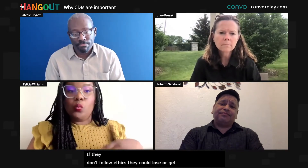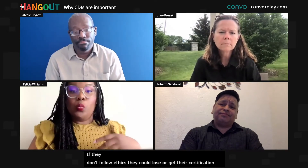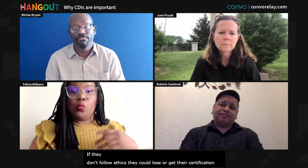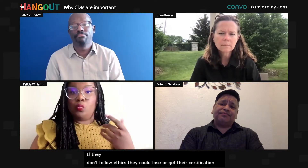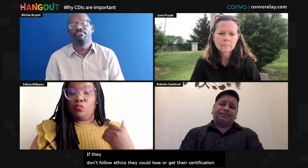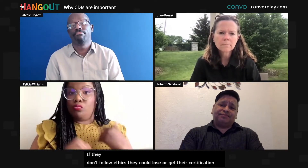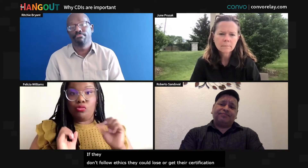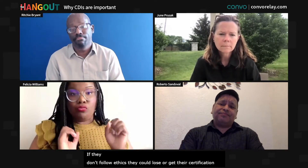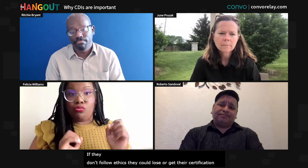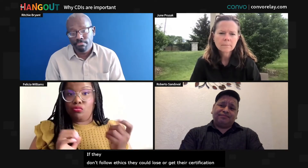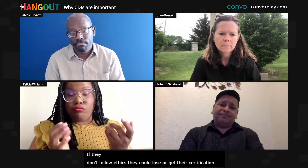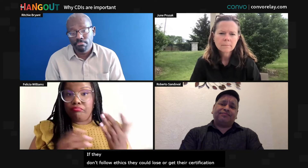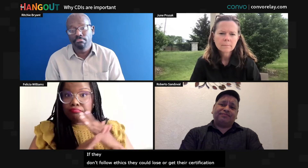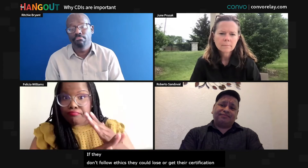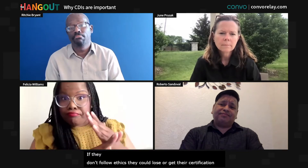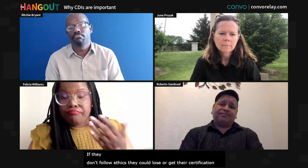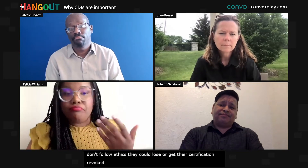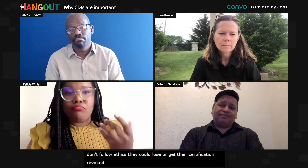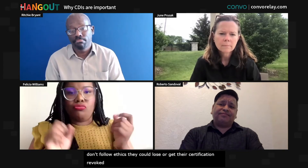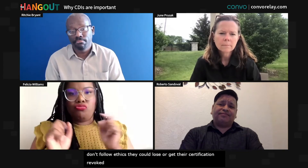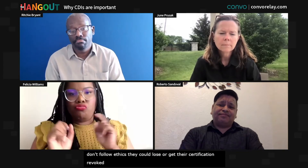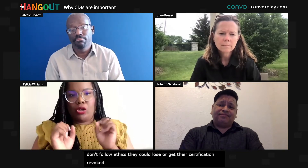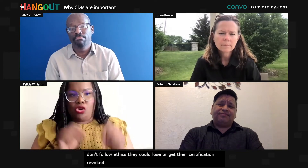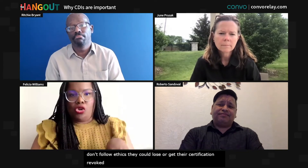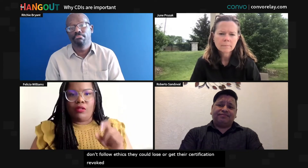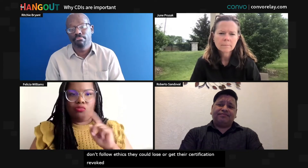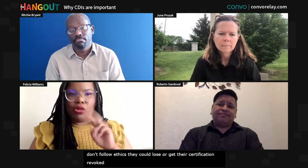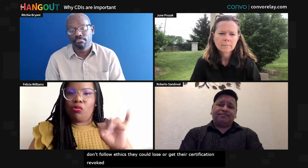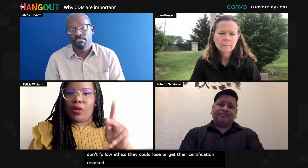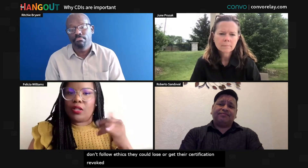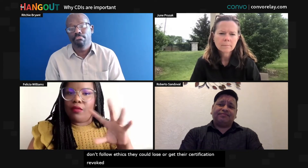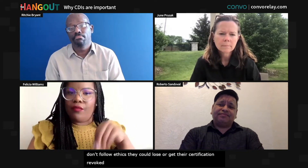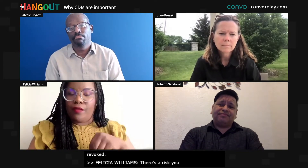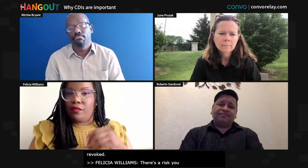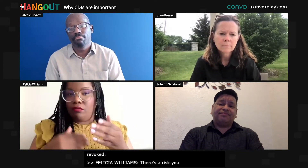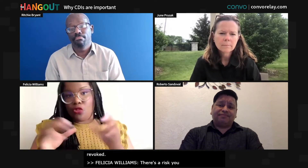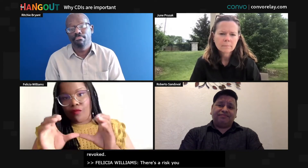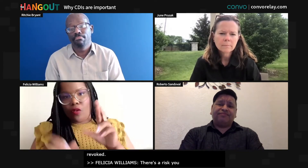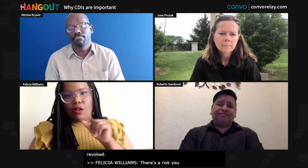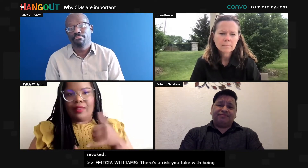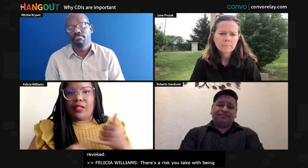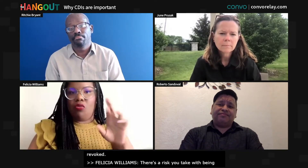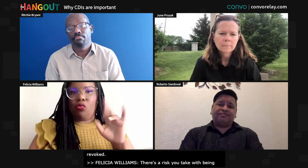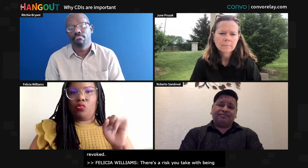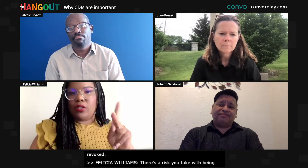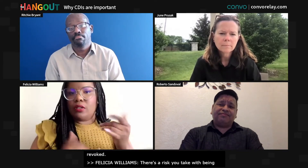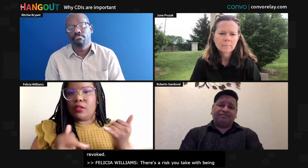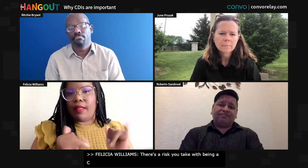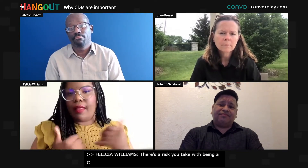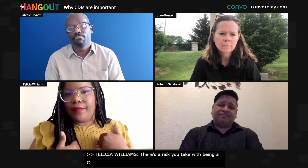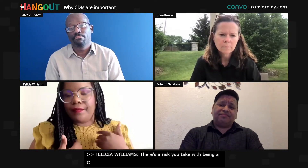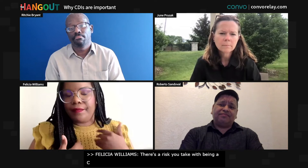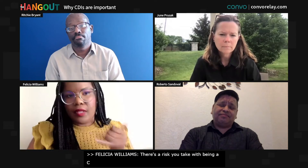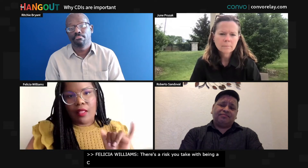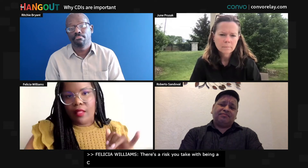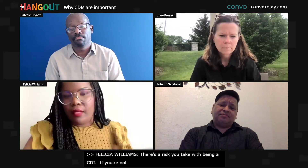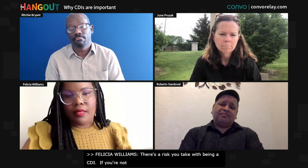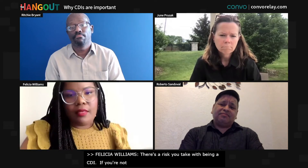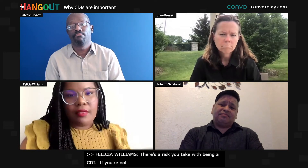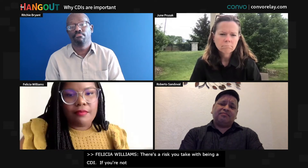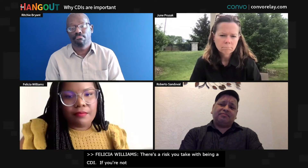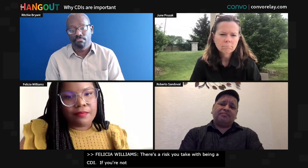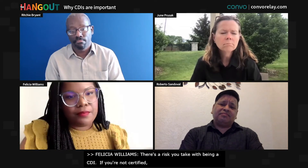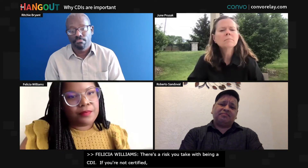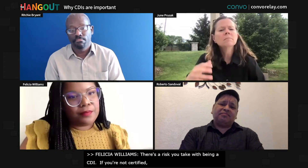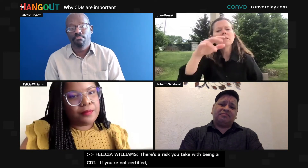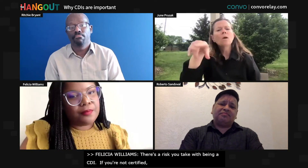you take with being a certified deaf interpreter, right? So if you're not certified, then you can get sued. There's liability. So there's definitely